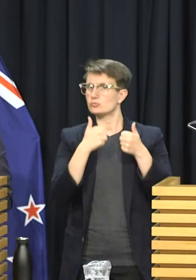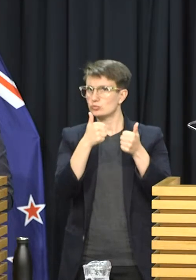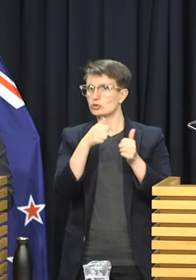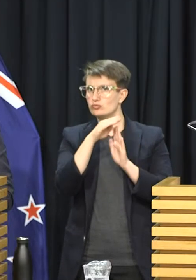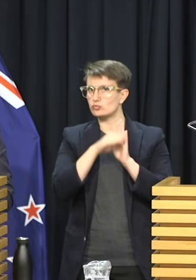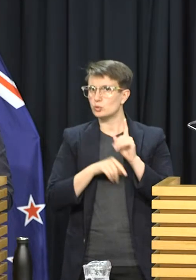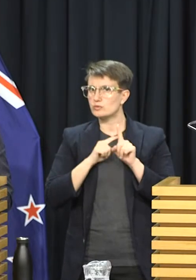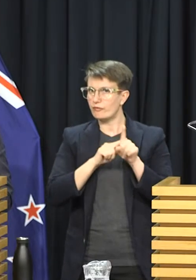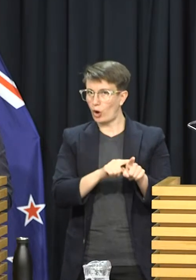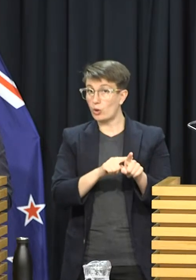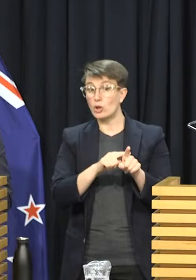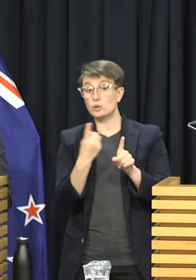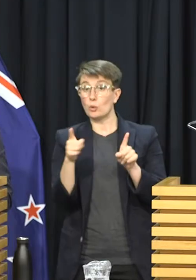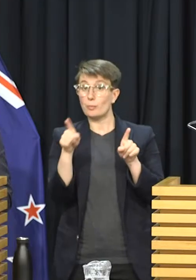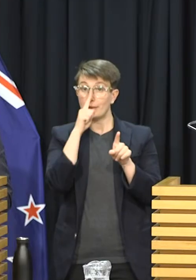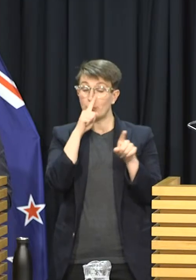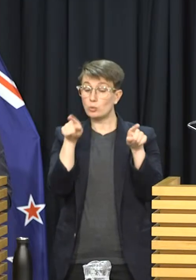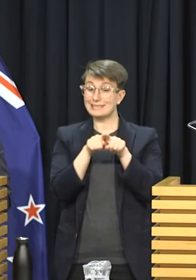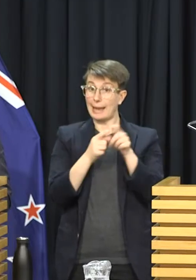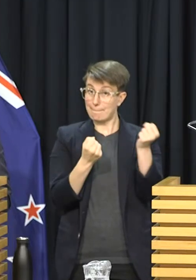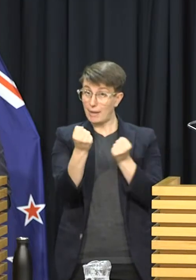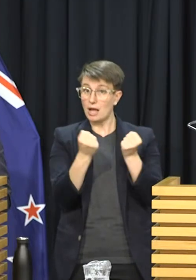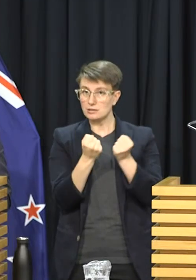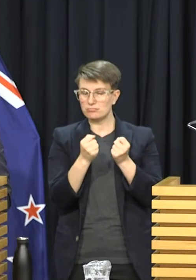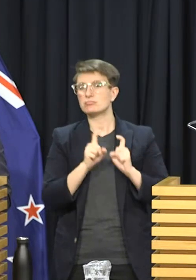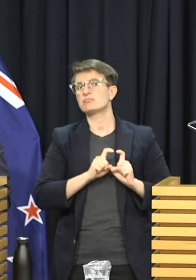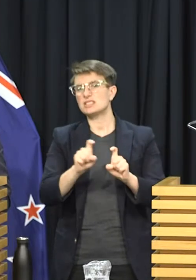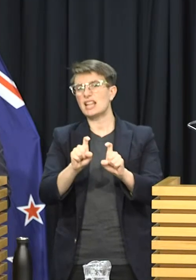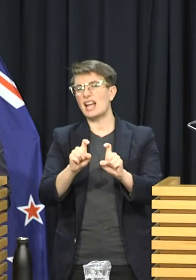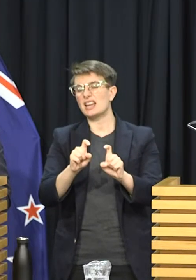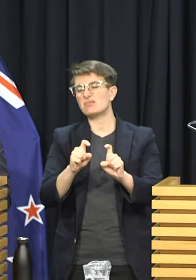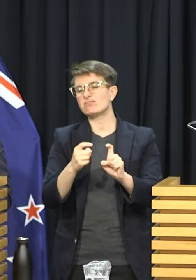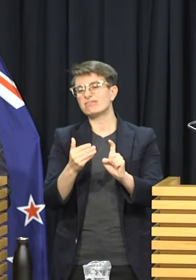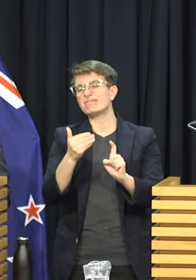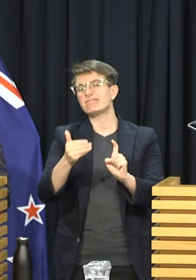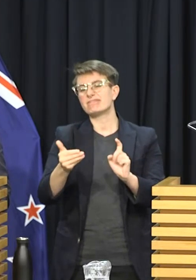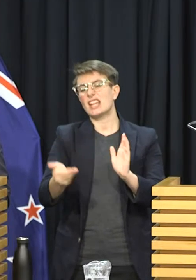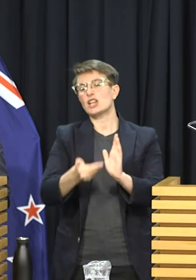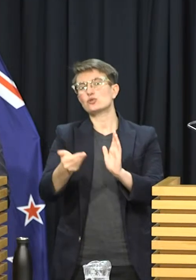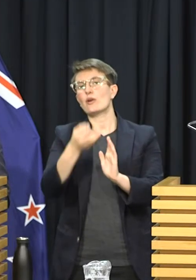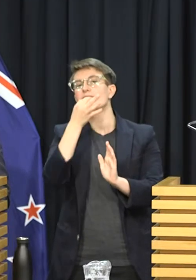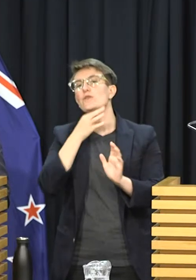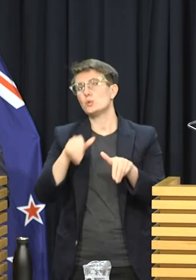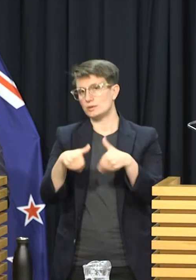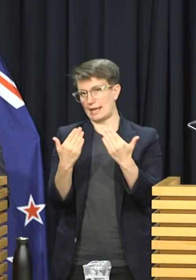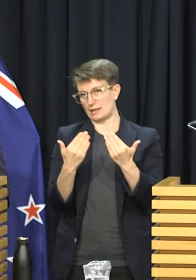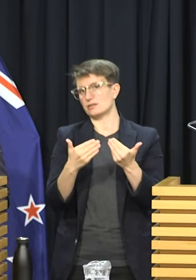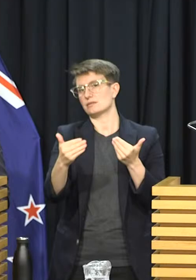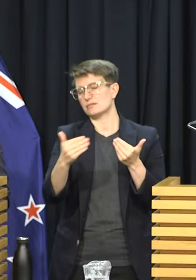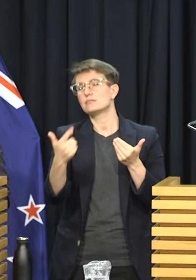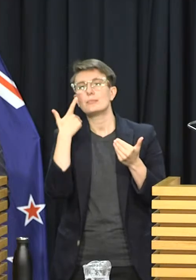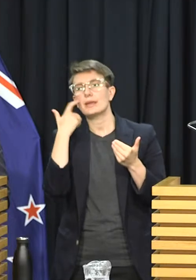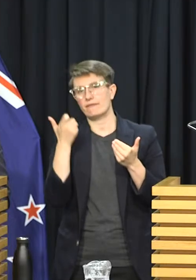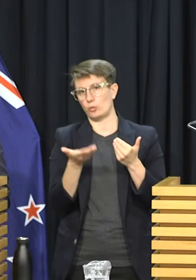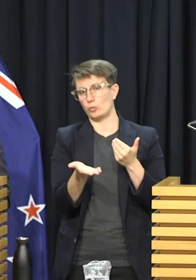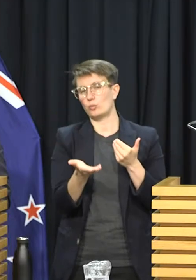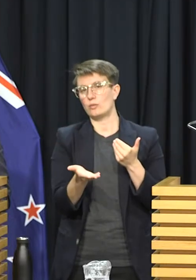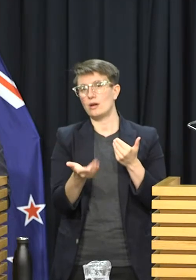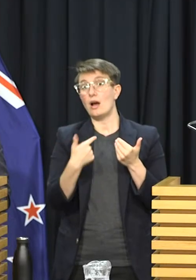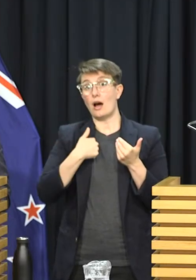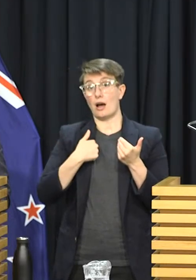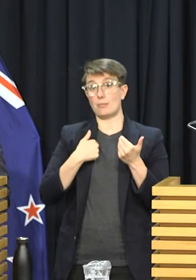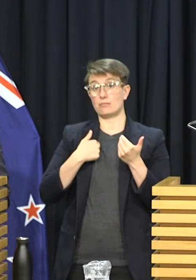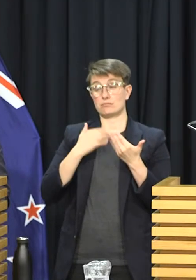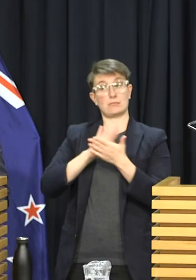few days. It fits into that abundance of caution category. I've always been very clear with the people operating the